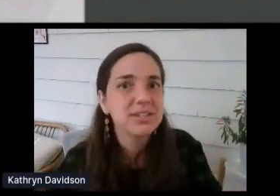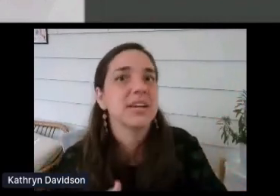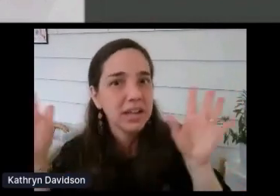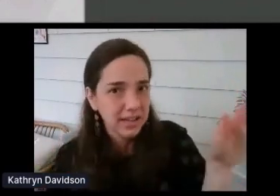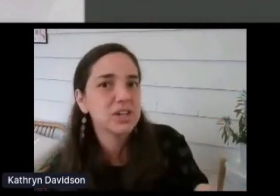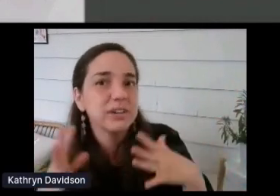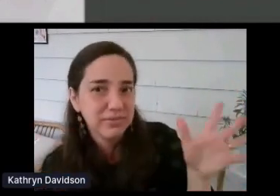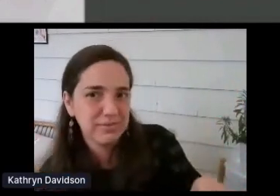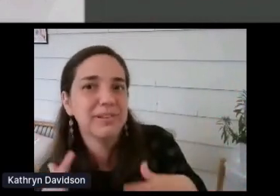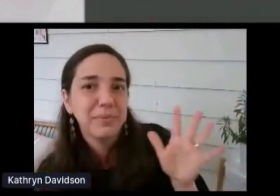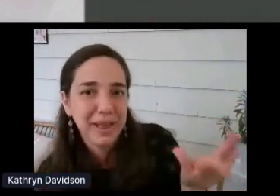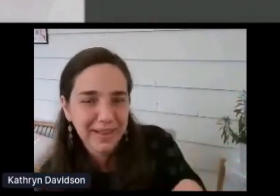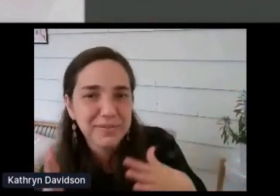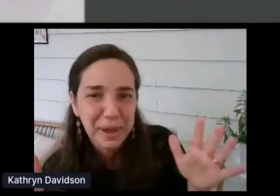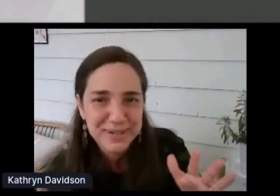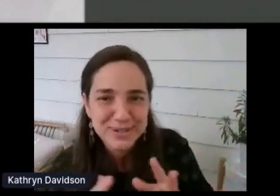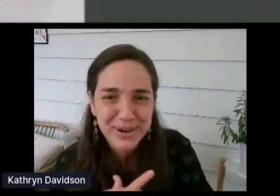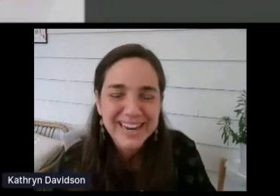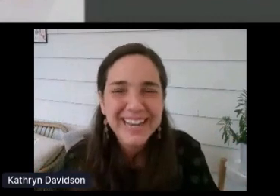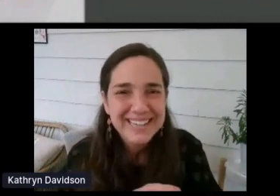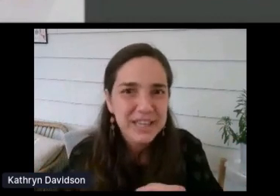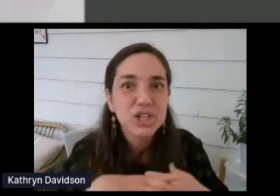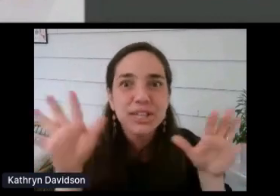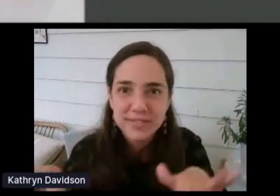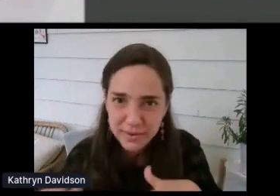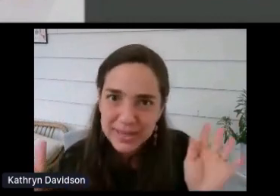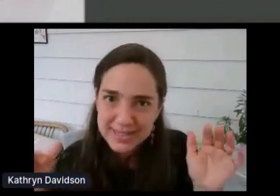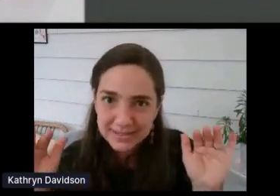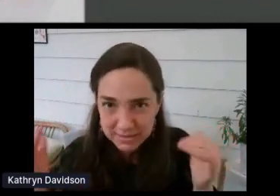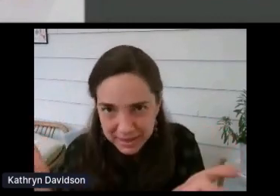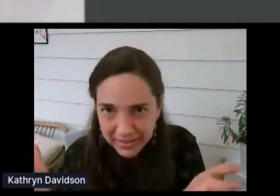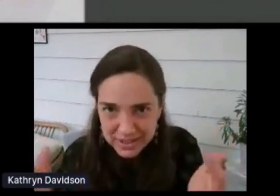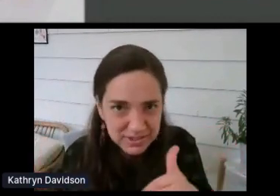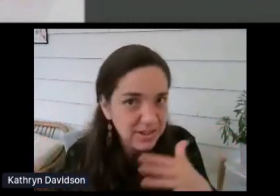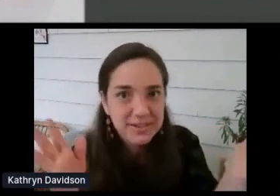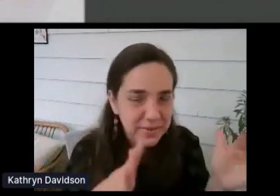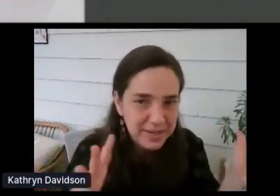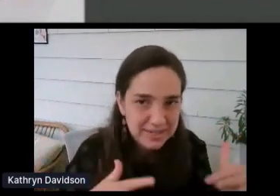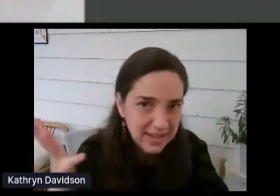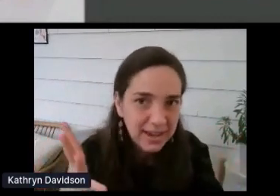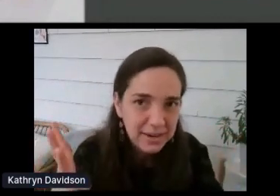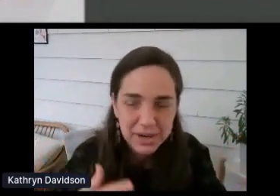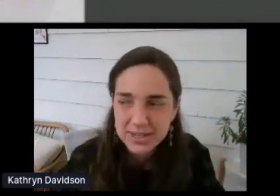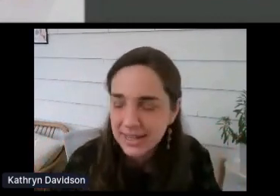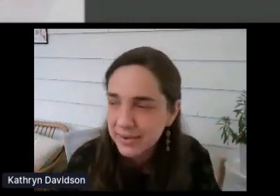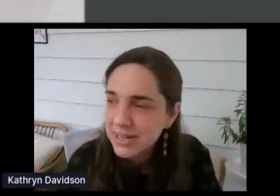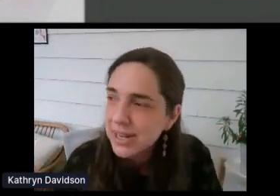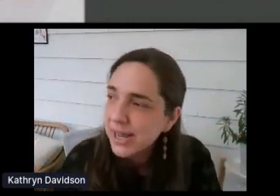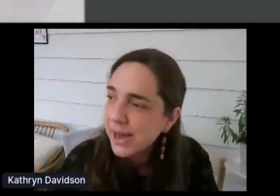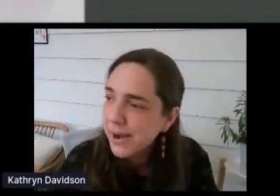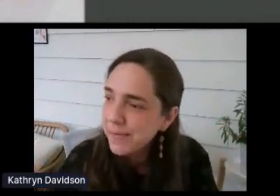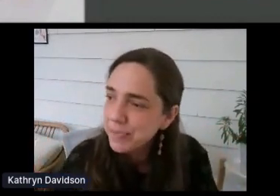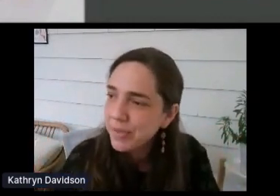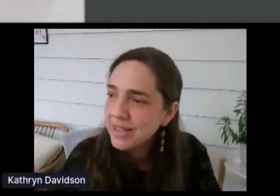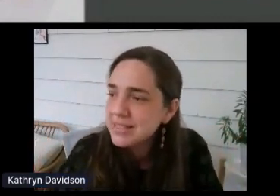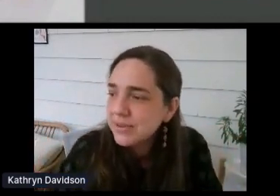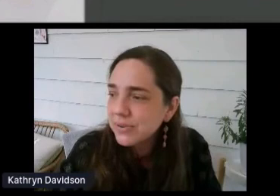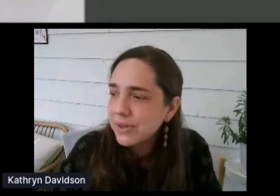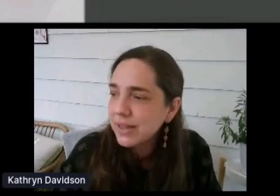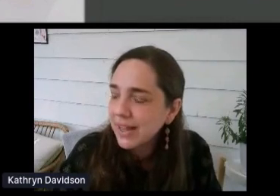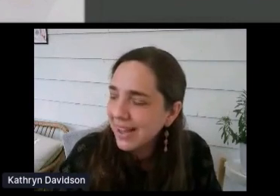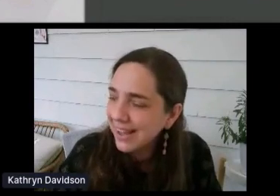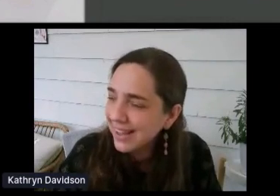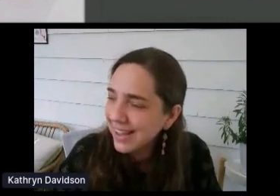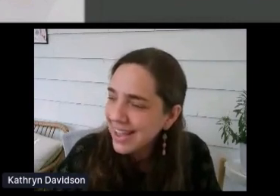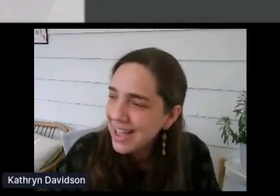like English is a collection of languages, right? It's like there's lots of different ways to speak English. There's lots of different ways to sign American Sign Language, and